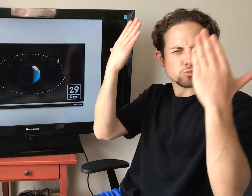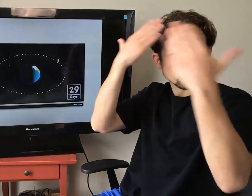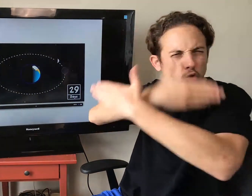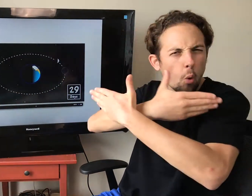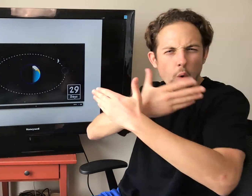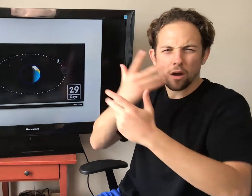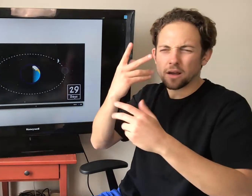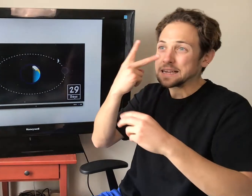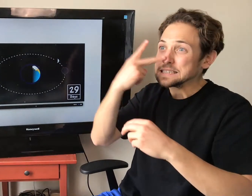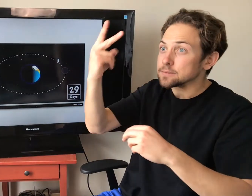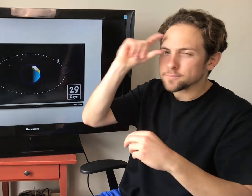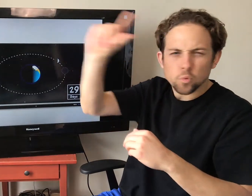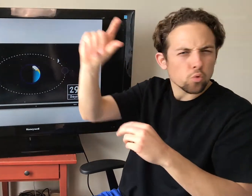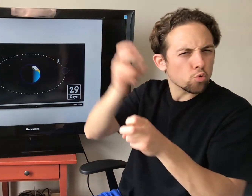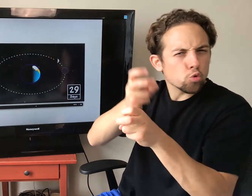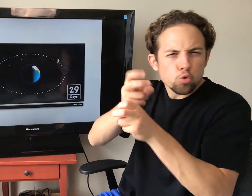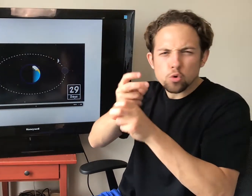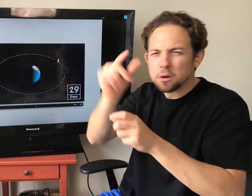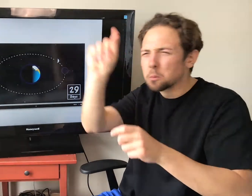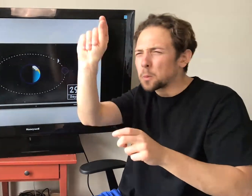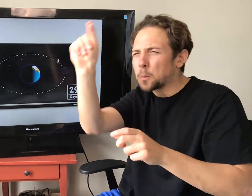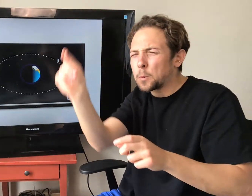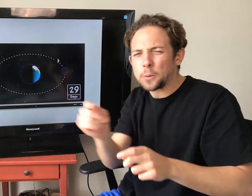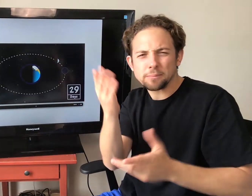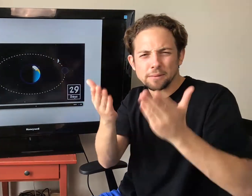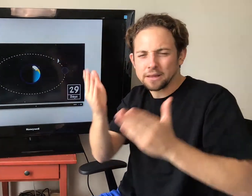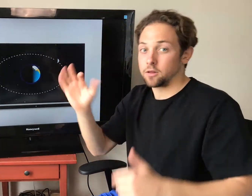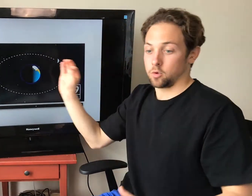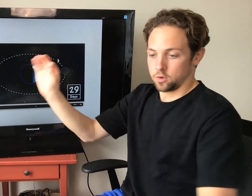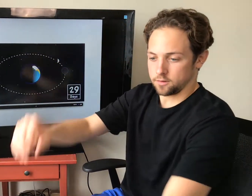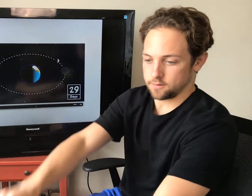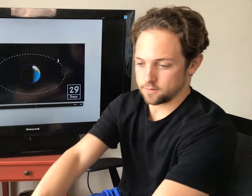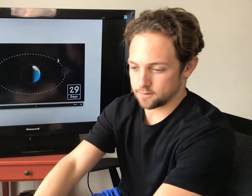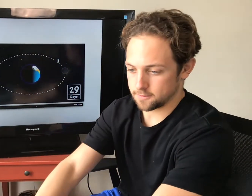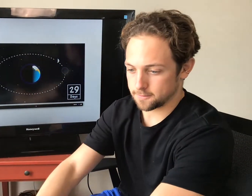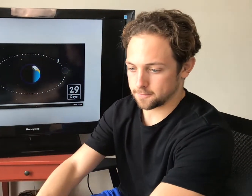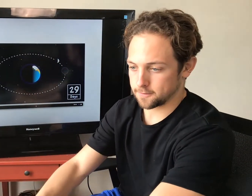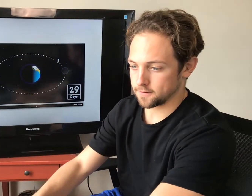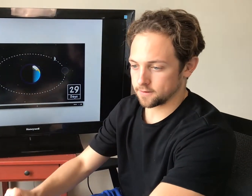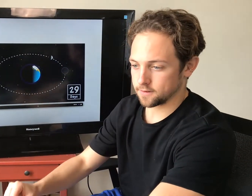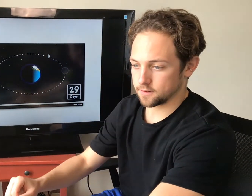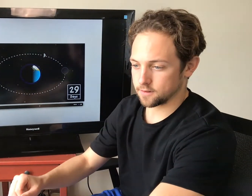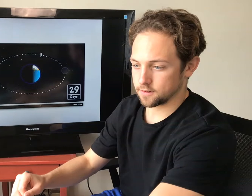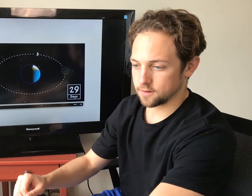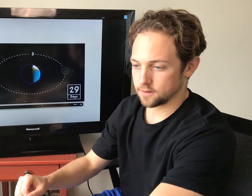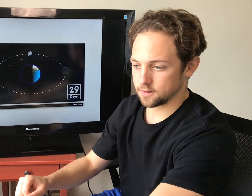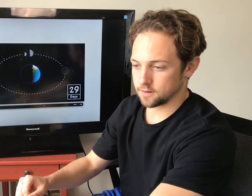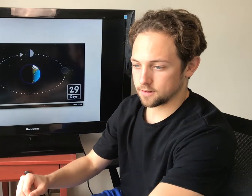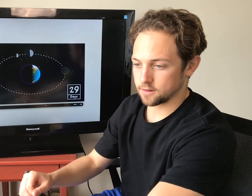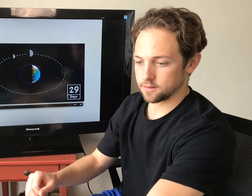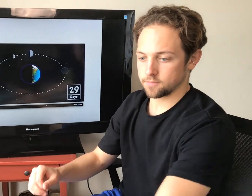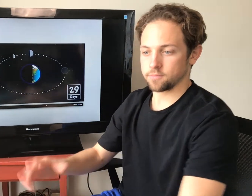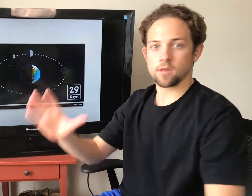So during the first phases of the moon is really hard to see. Maybe just a sliver of light reflects off the